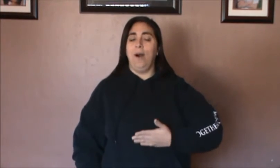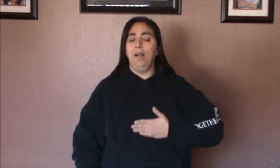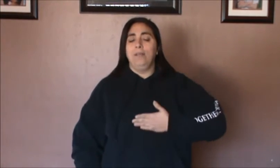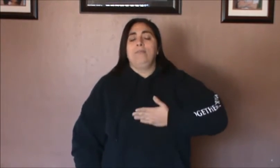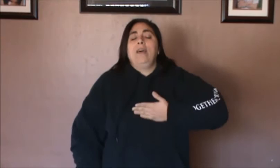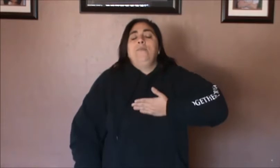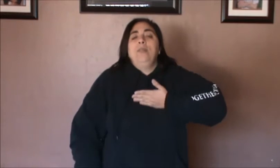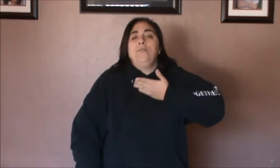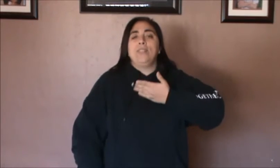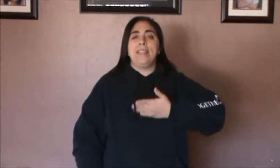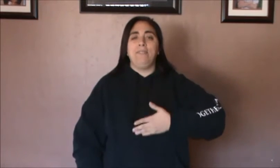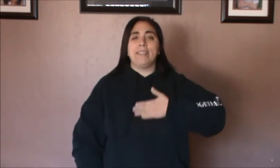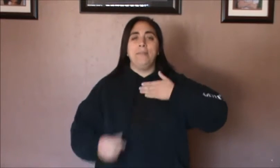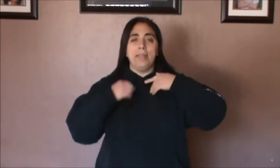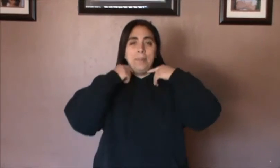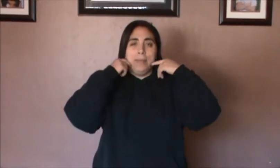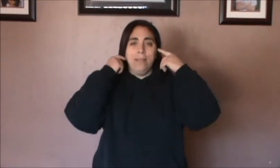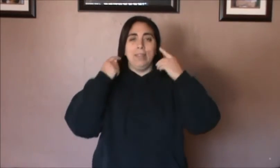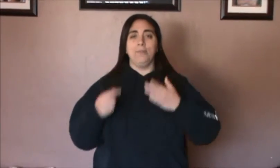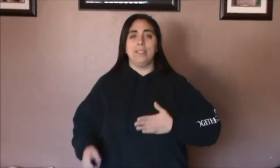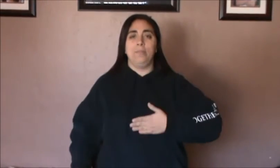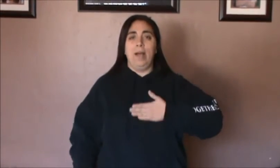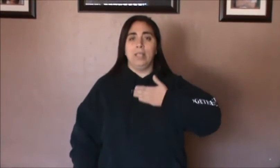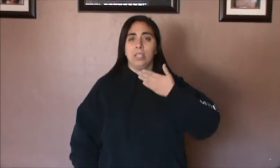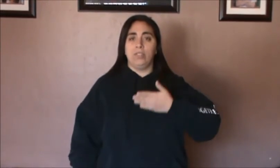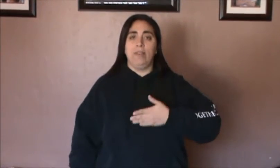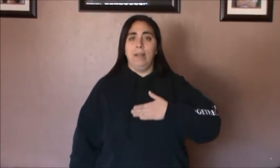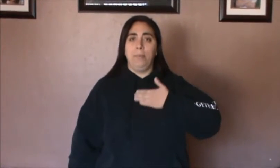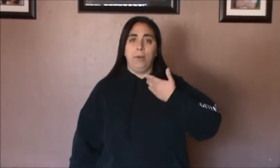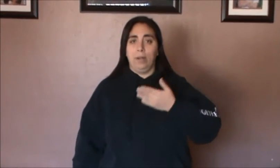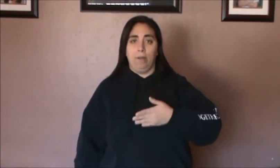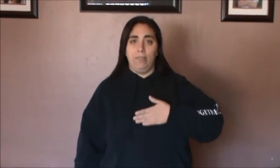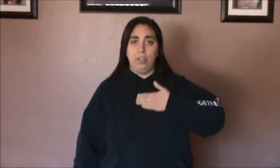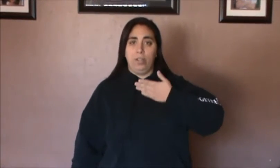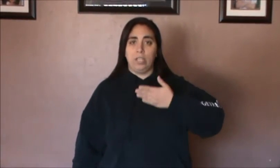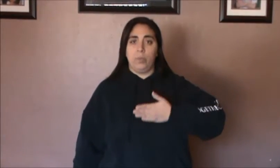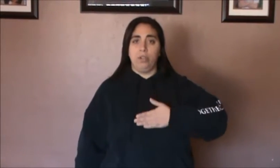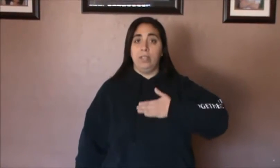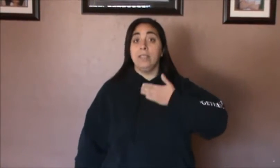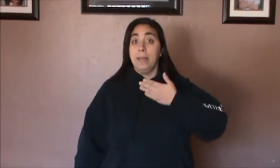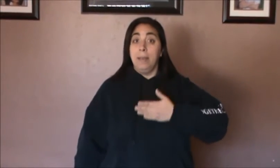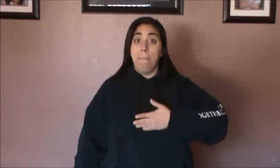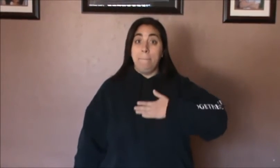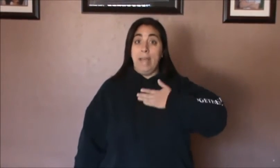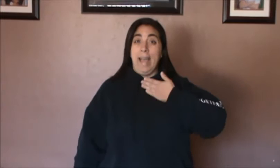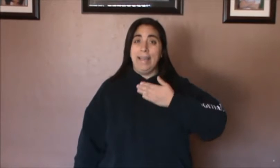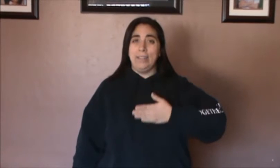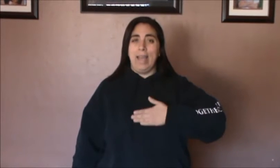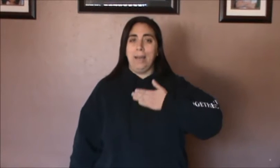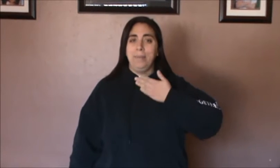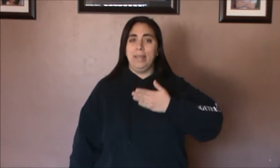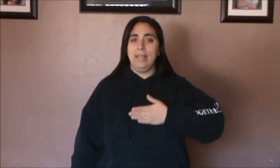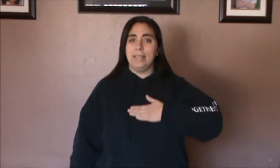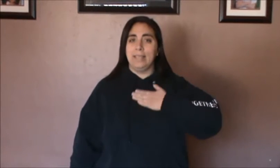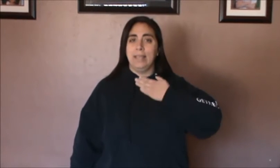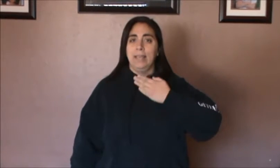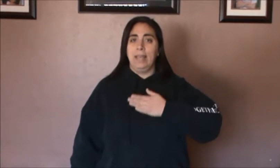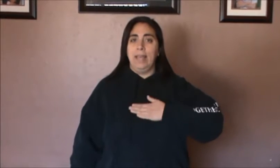all of that wonderful stuff is coming up and giving you a smile. So it's very important our facial expressions match happiness